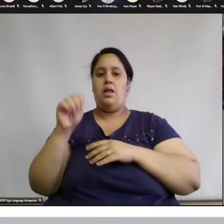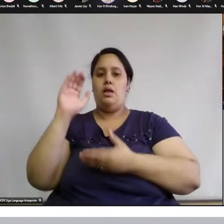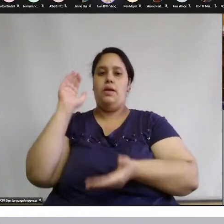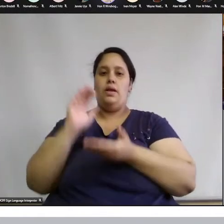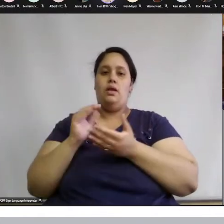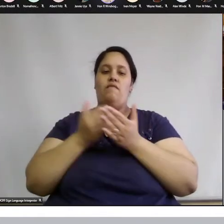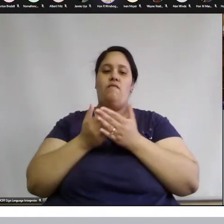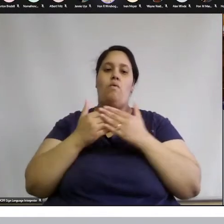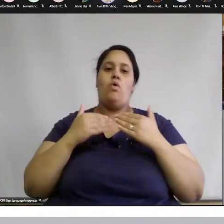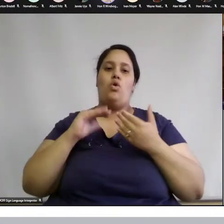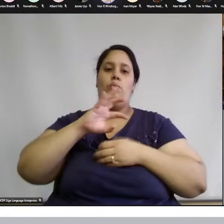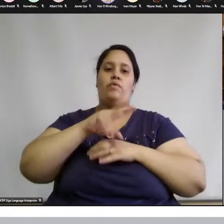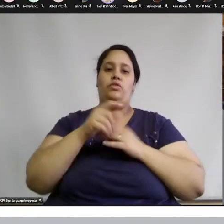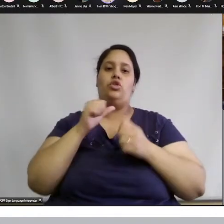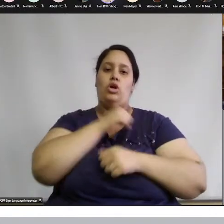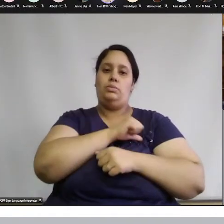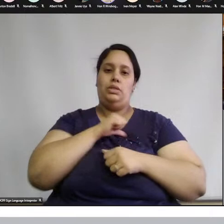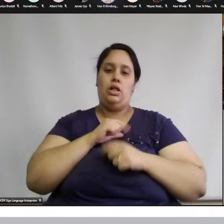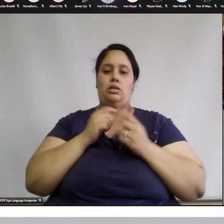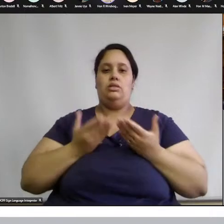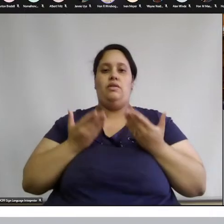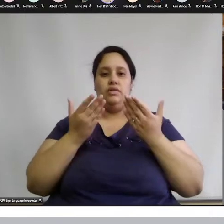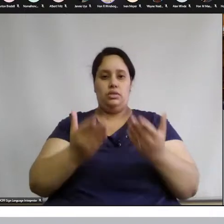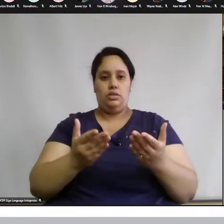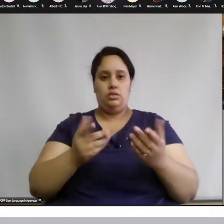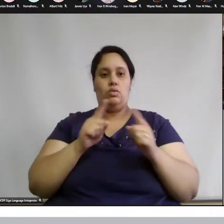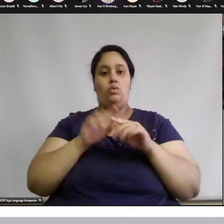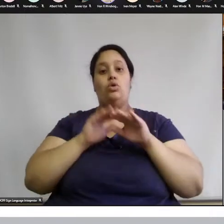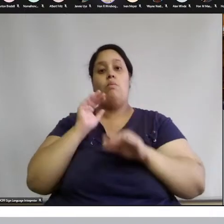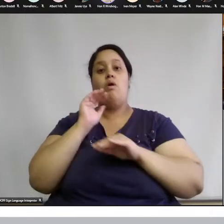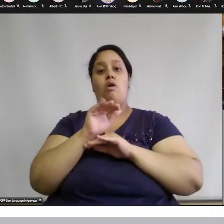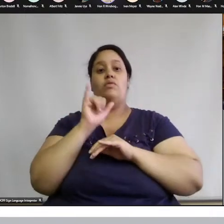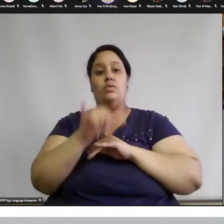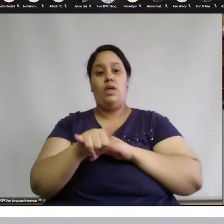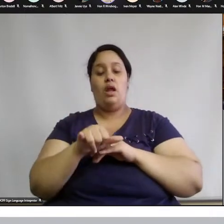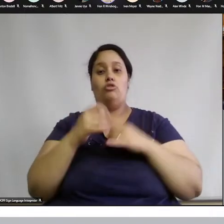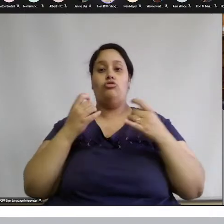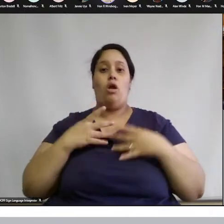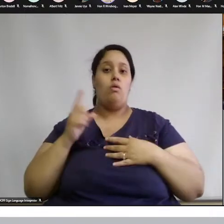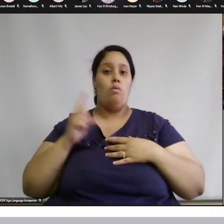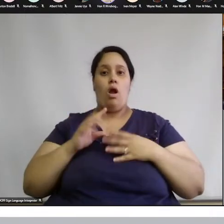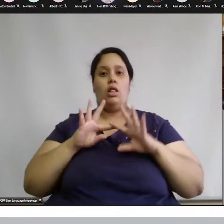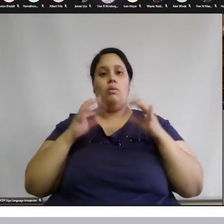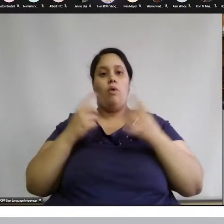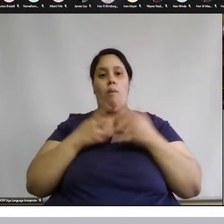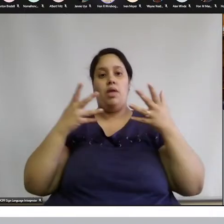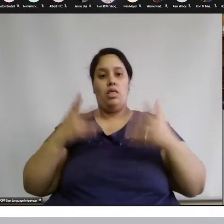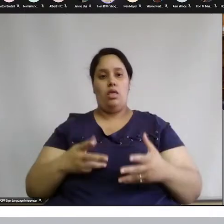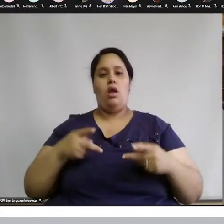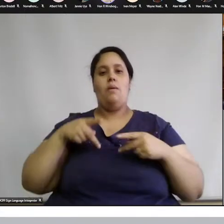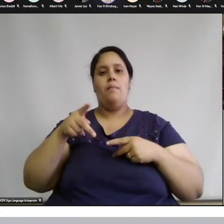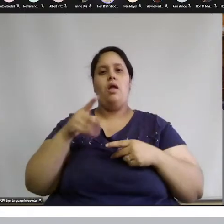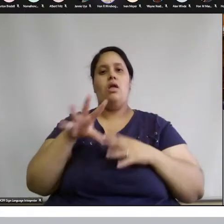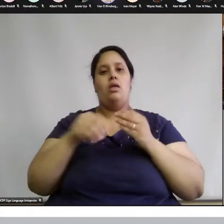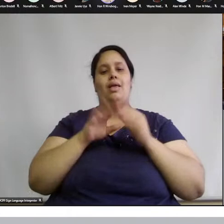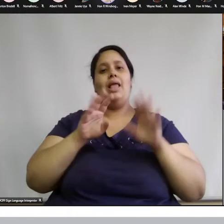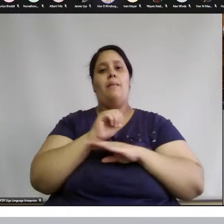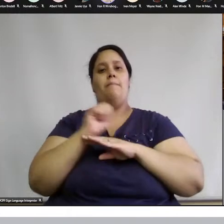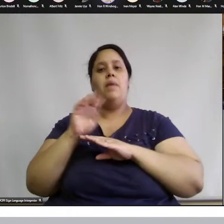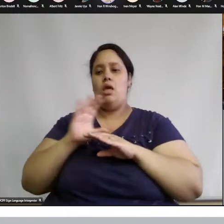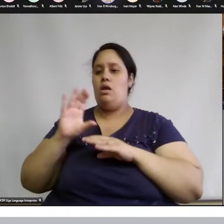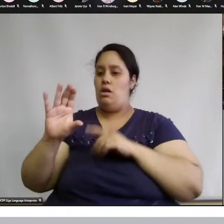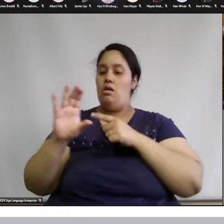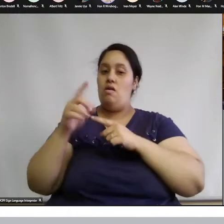reduction for provincial hospital services. More shocking is this department failure to spend the 10 million earmark